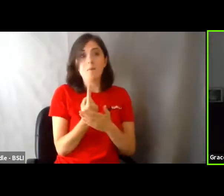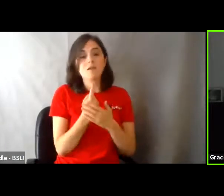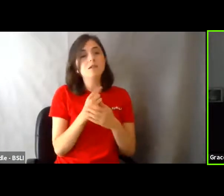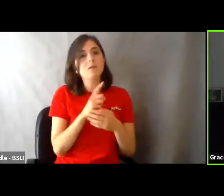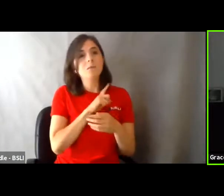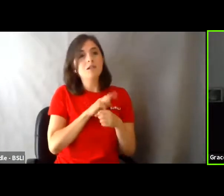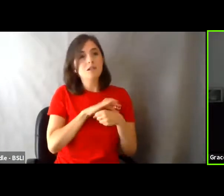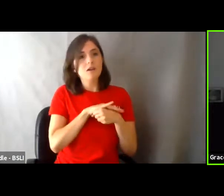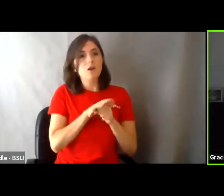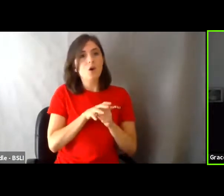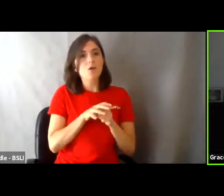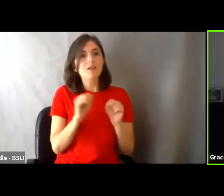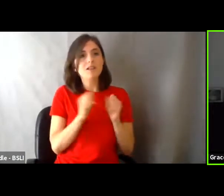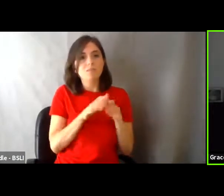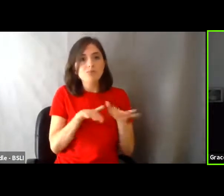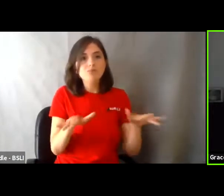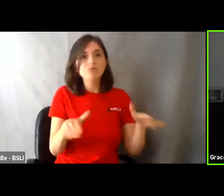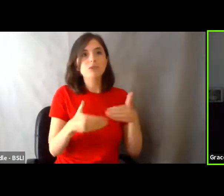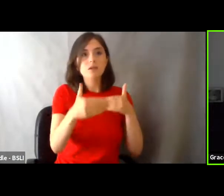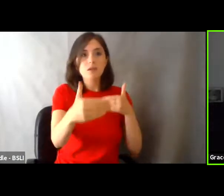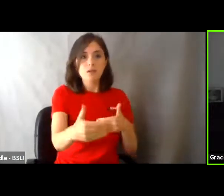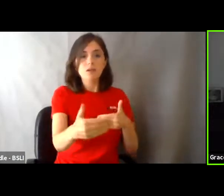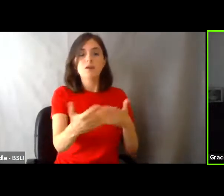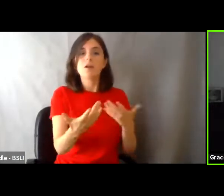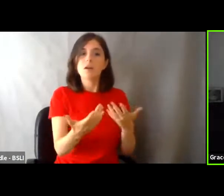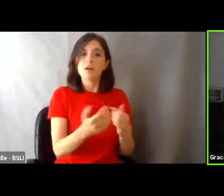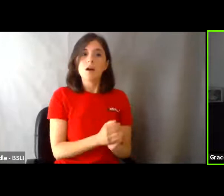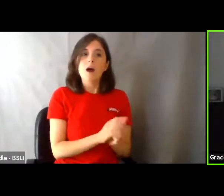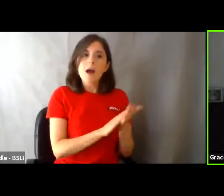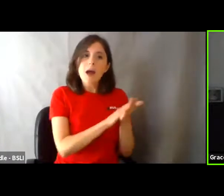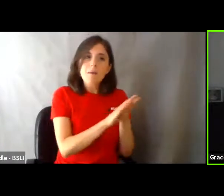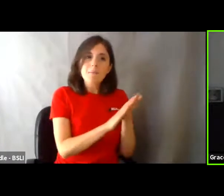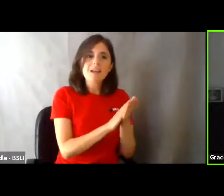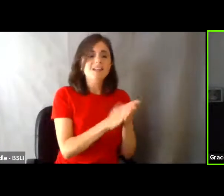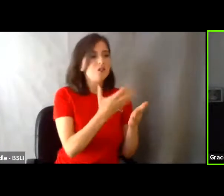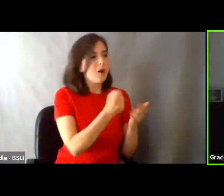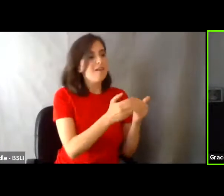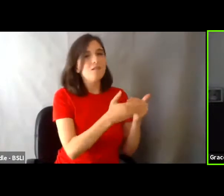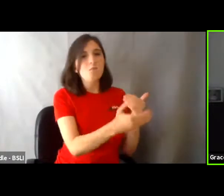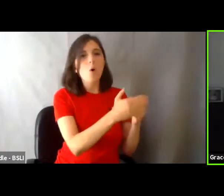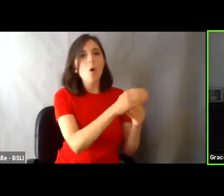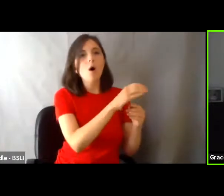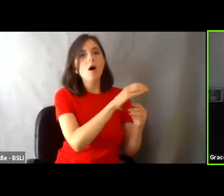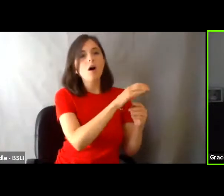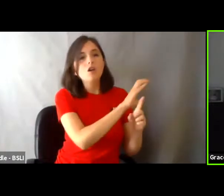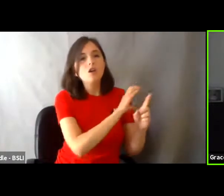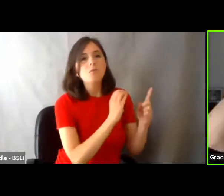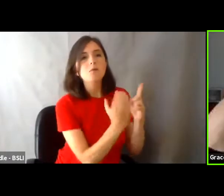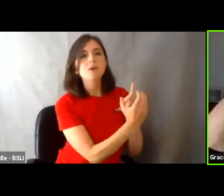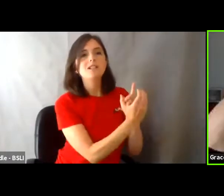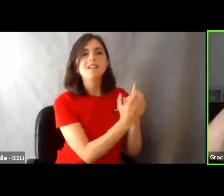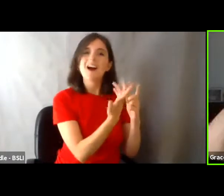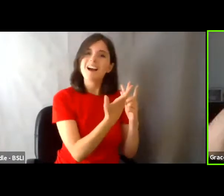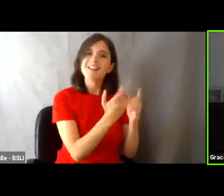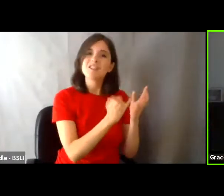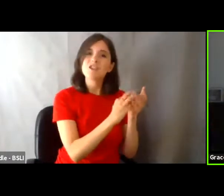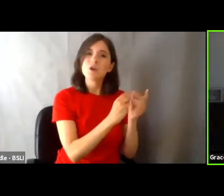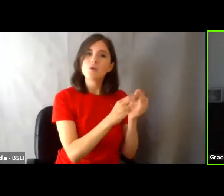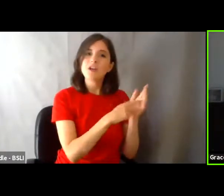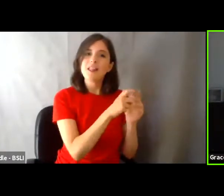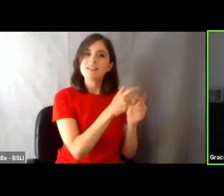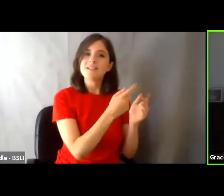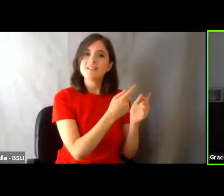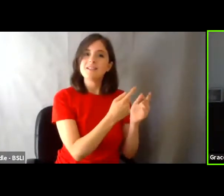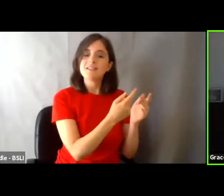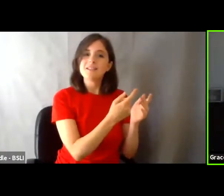to, I think, generate a much more communitarian and arguably socialist subjectivity, where people see that